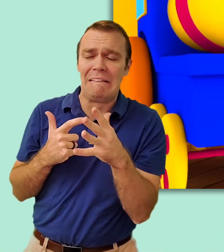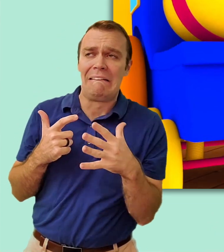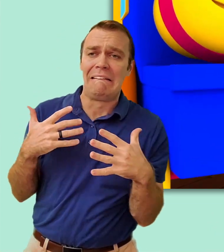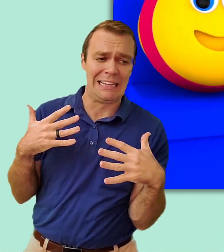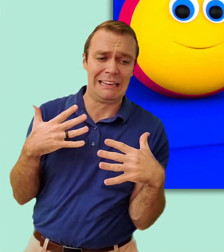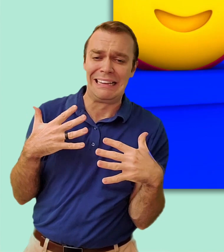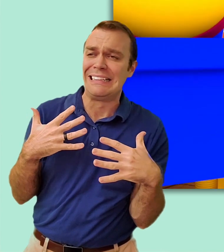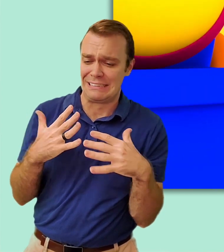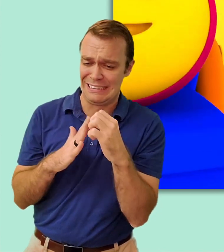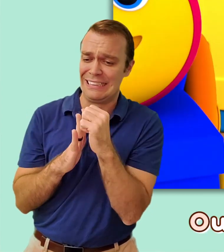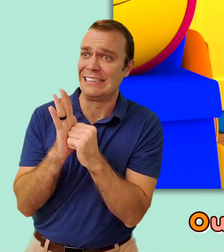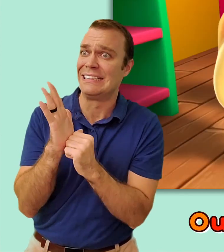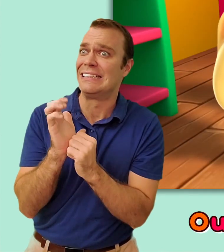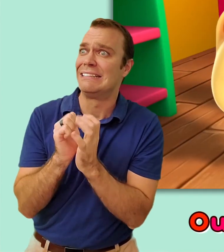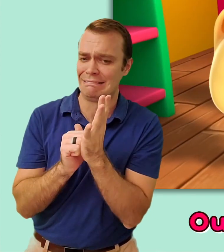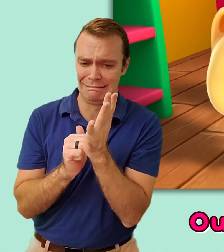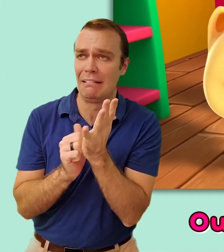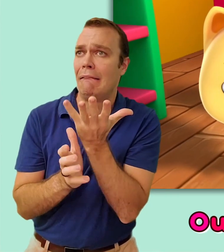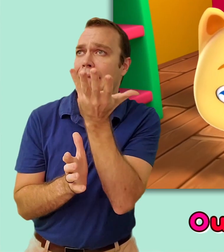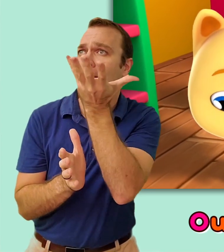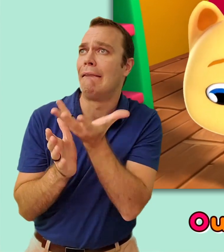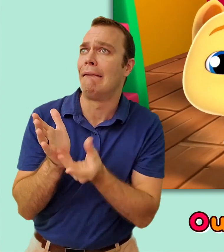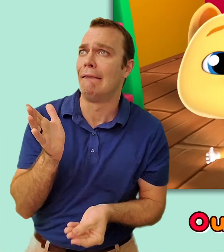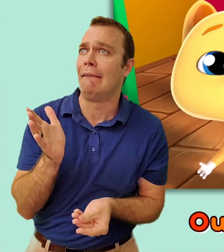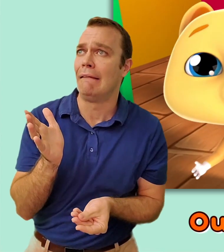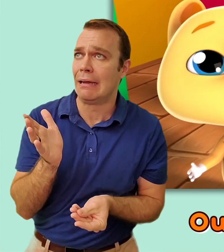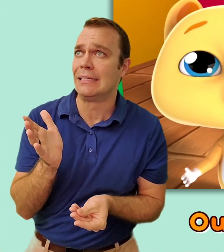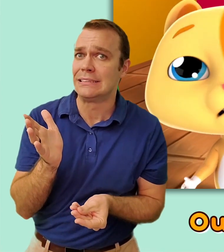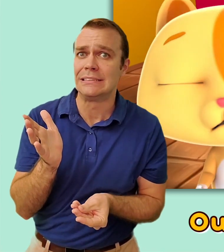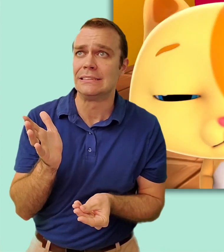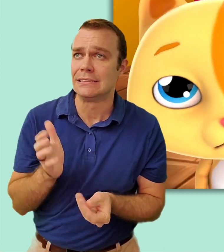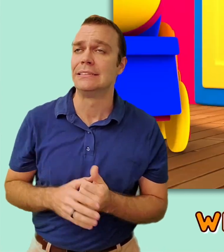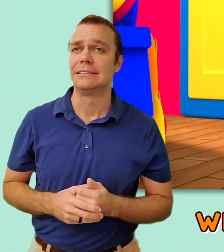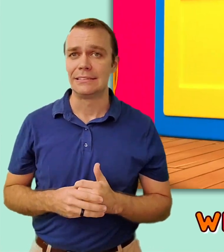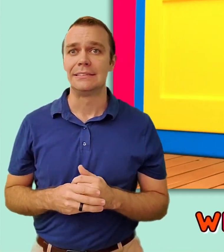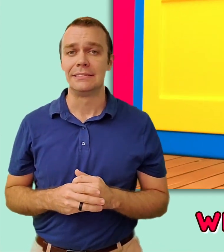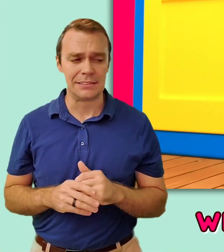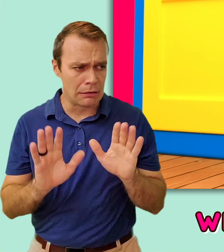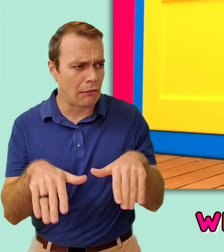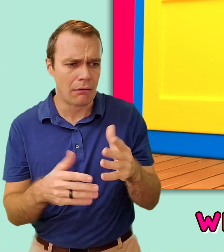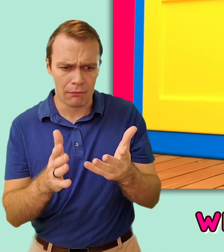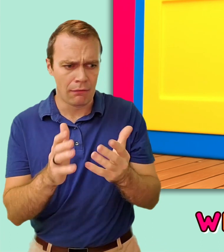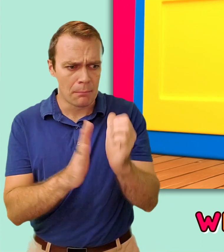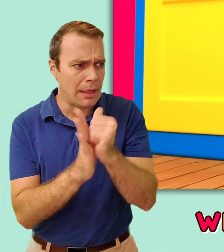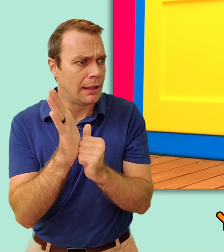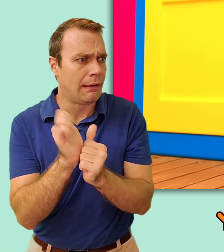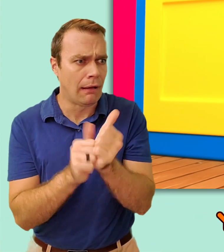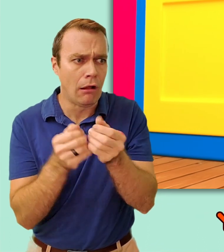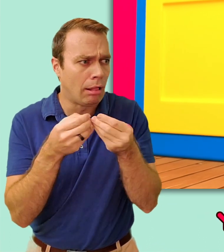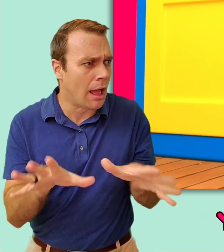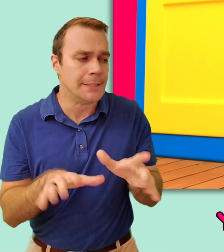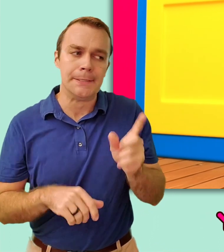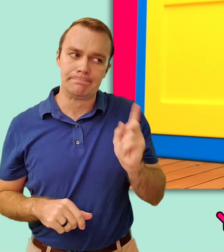dear, we sadly fear our mittens we have lost. What, lost your mittens,